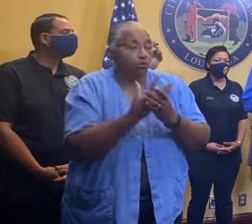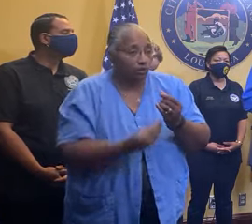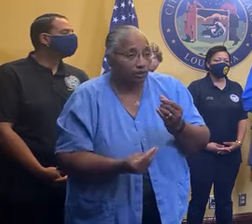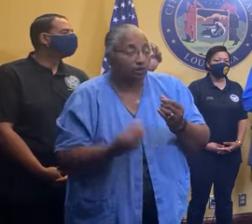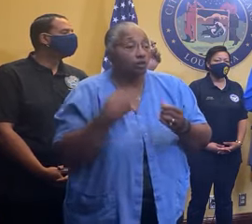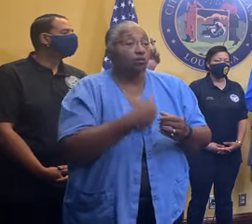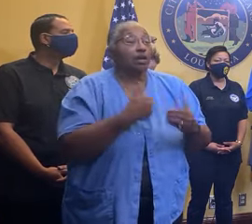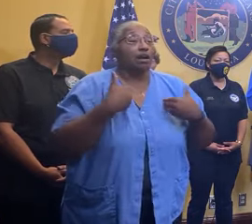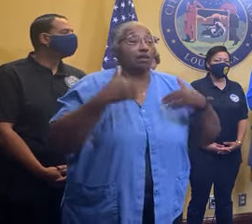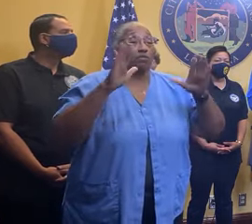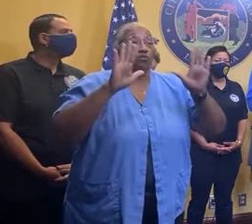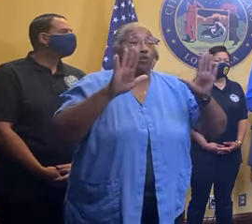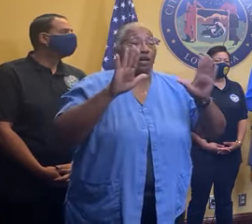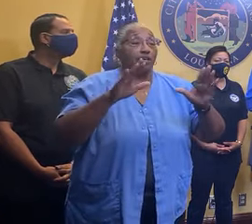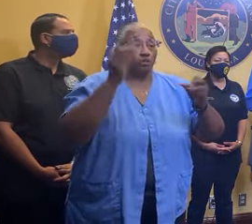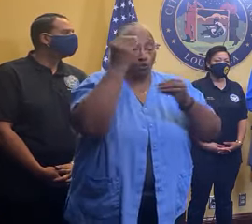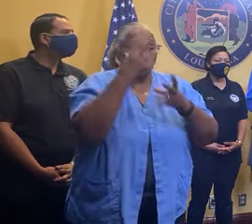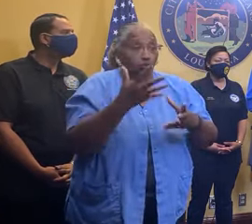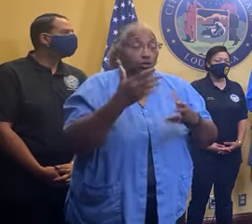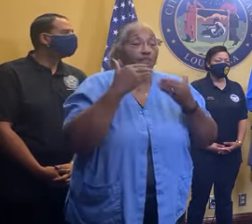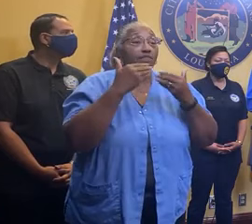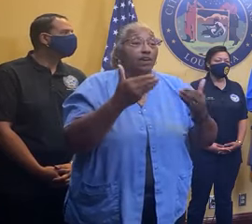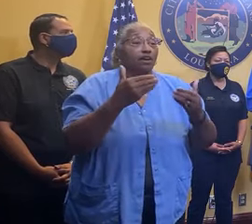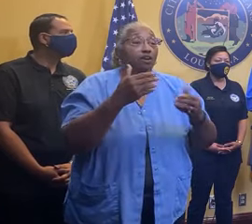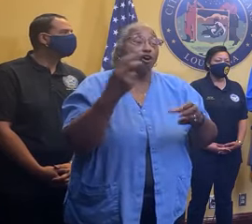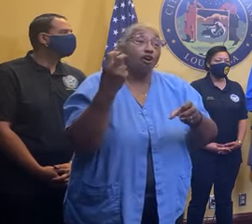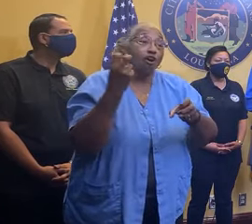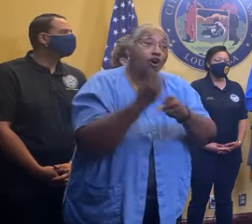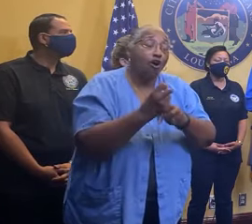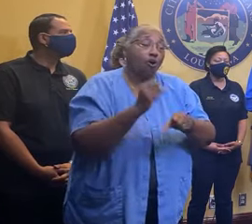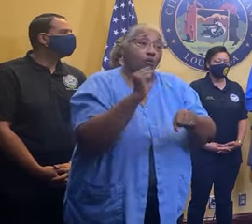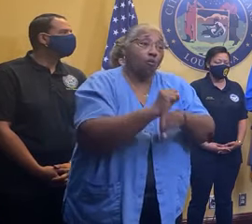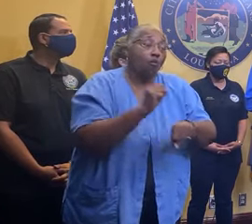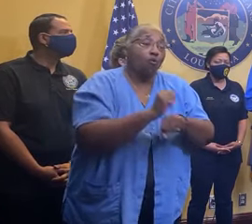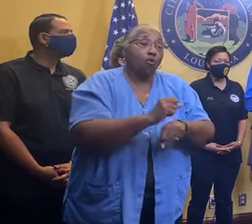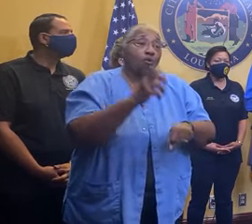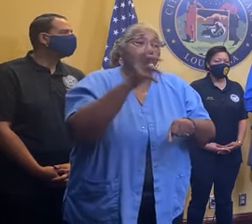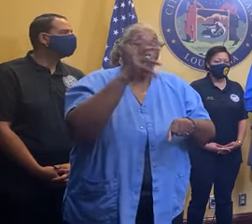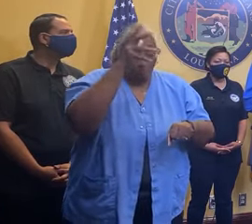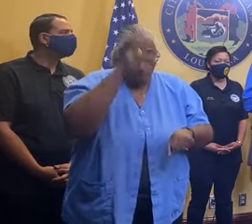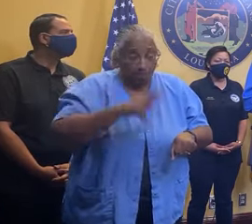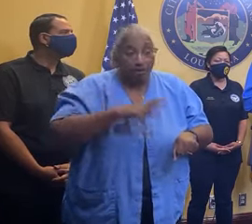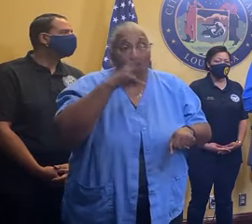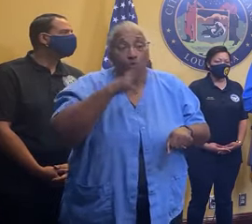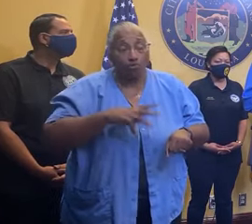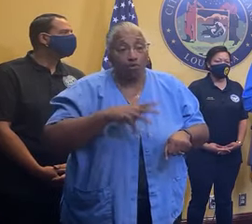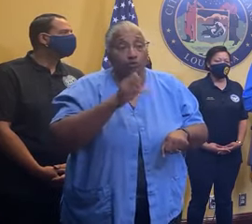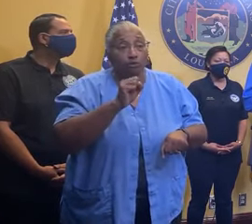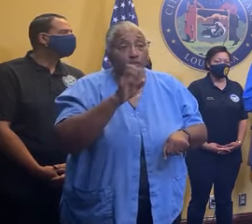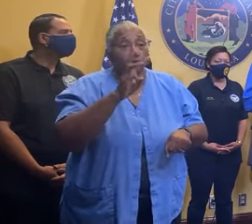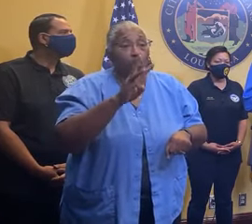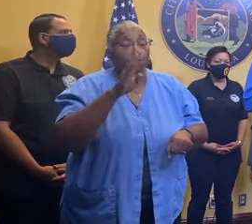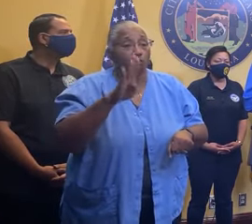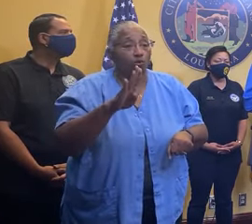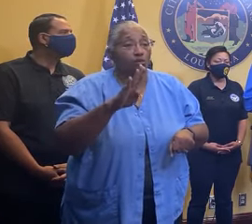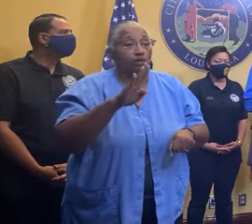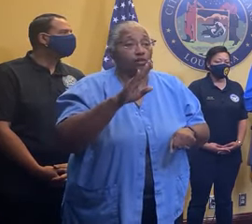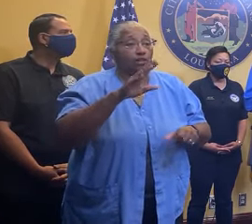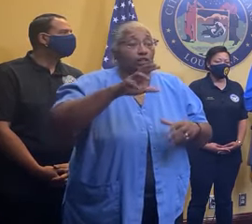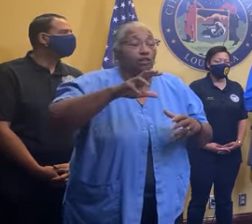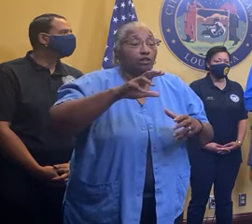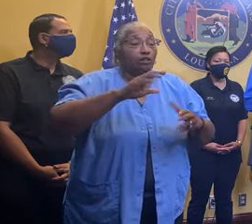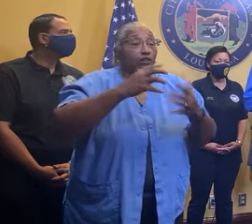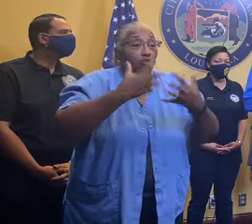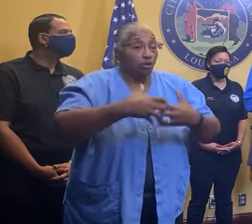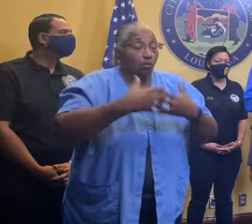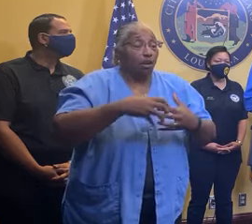some great news thanks to the incredibly hard-working, dedicated men and women of the Sewage and Water Board. Turbine 4 came back on late last